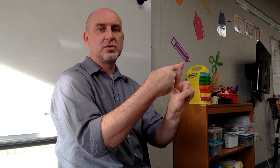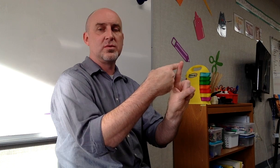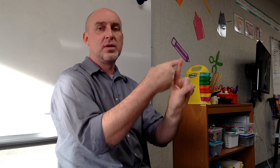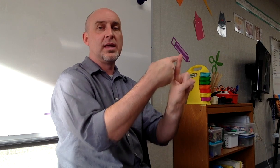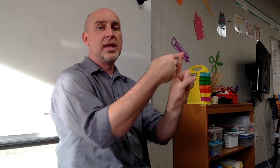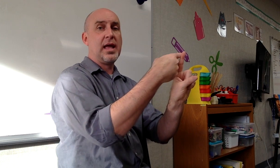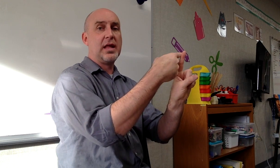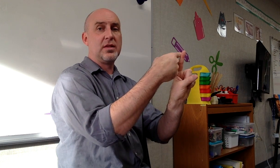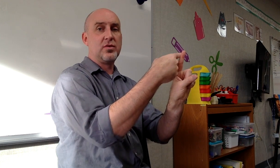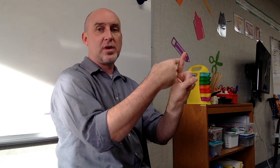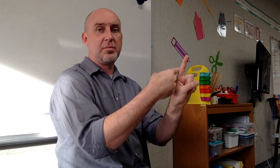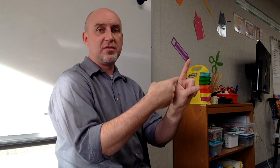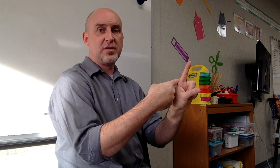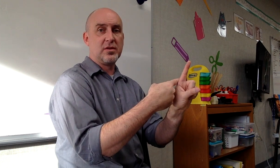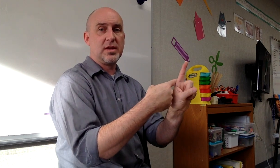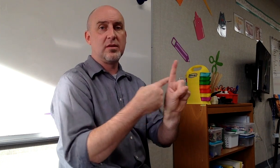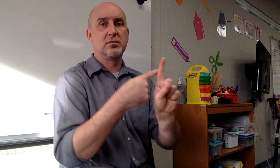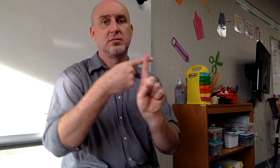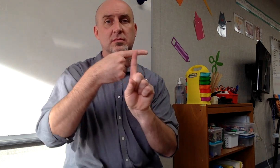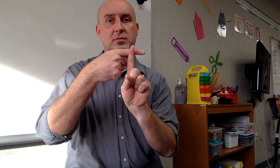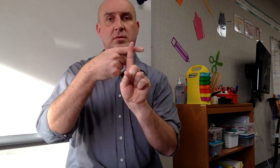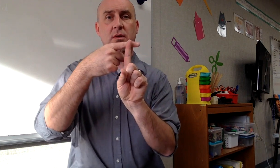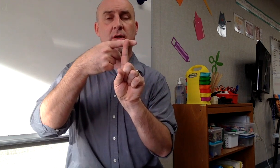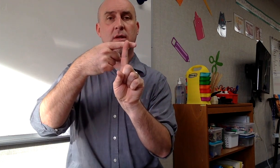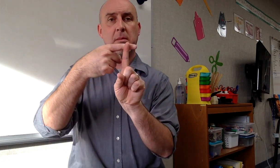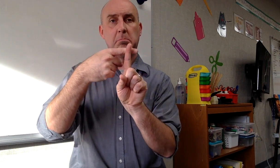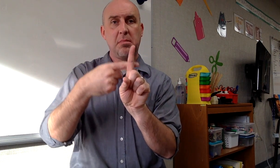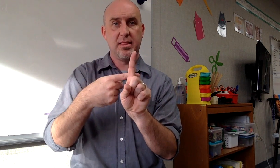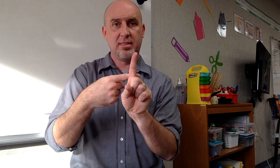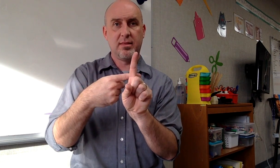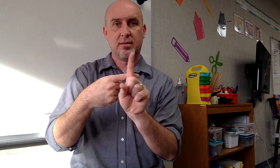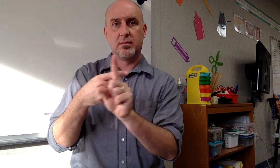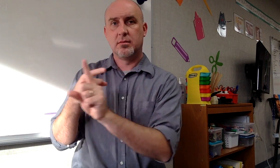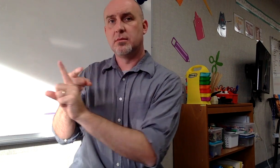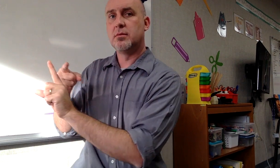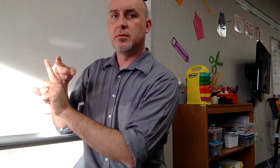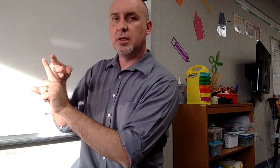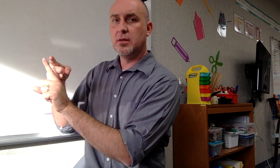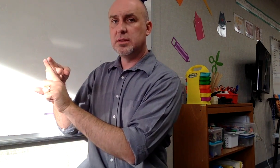through. And then drop the finger down. Month. Okay? You can see